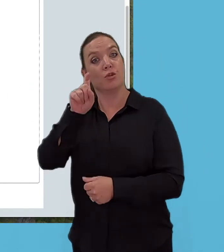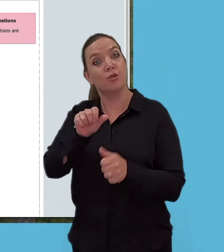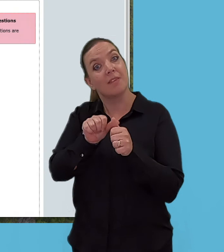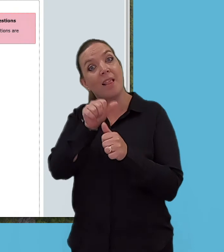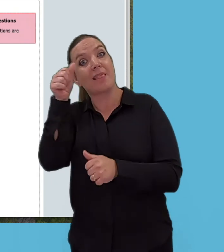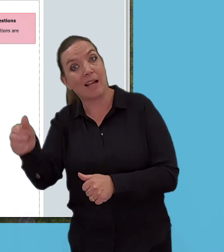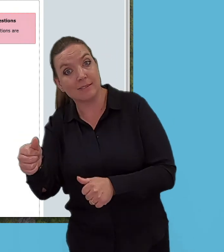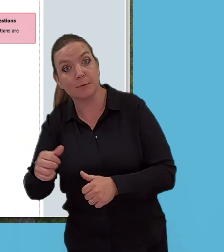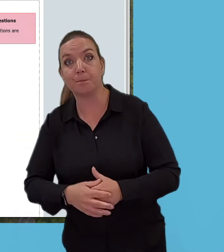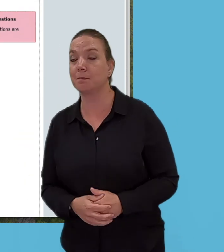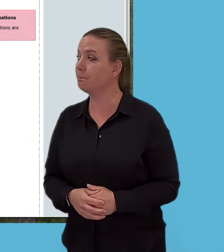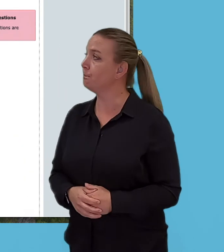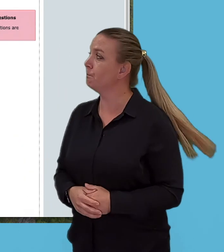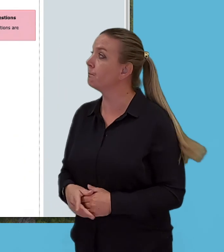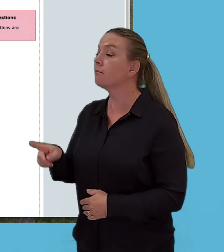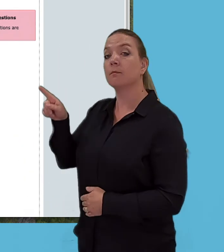just press Next Page.